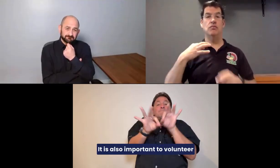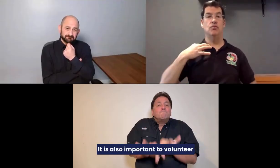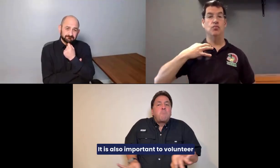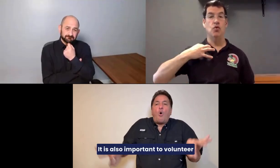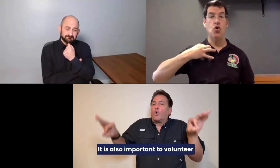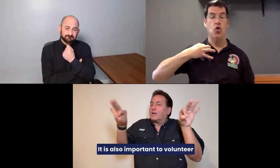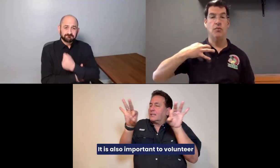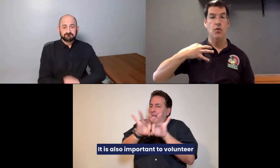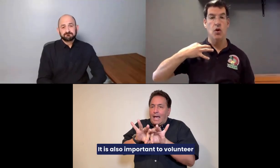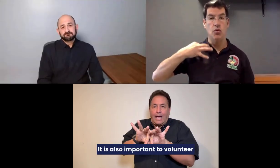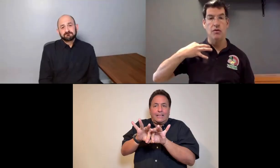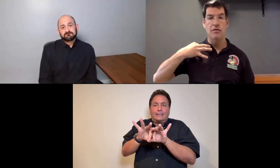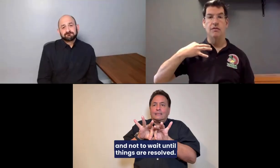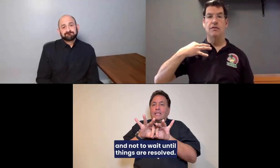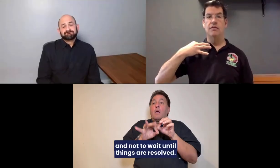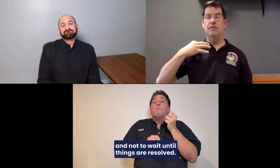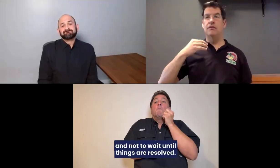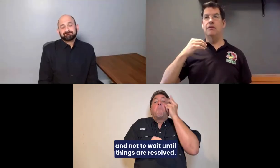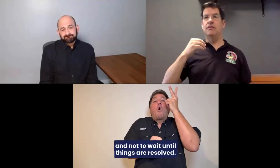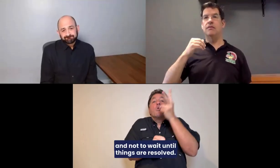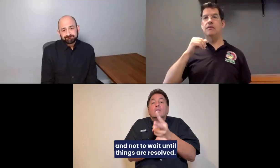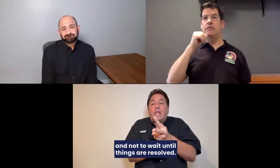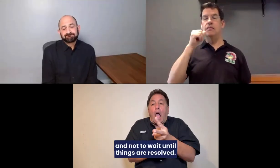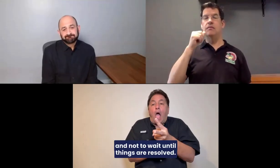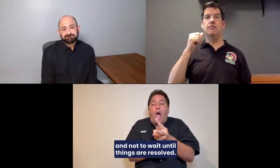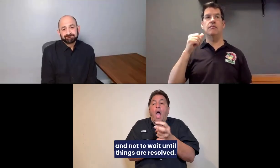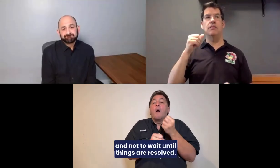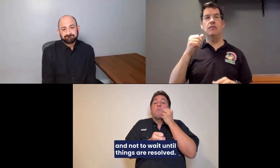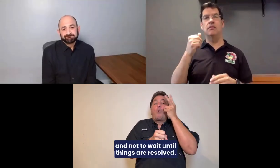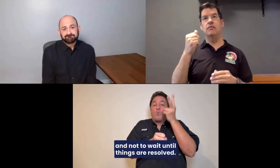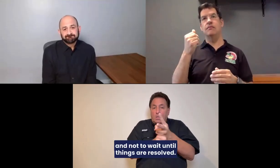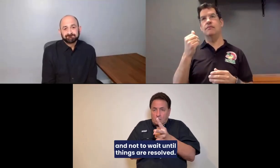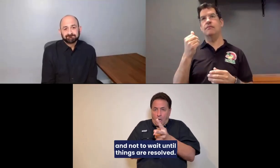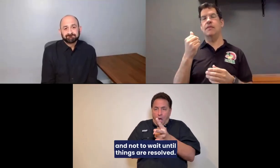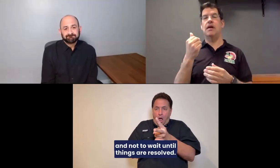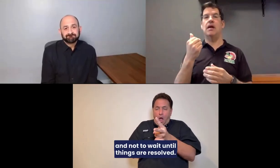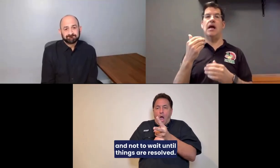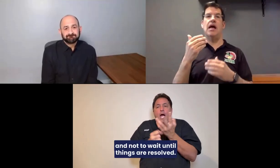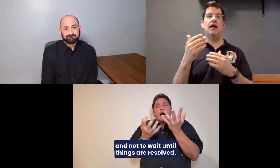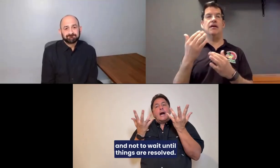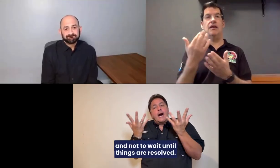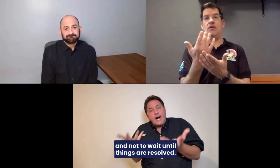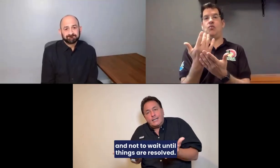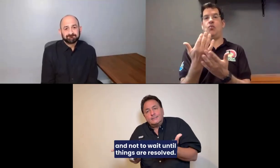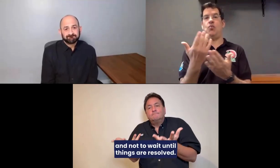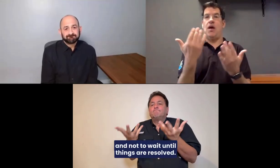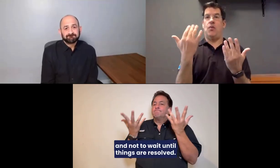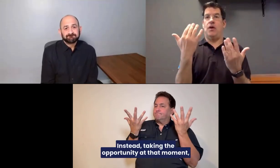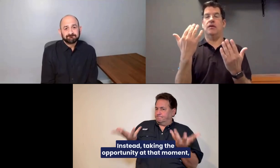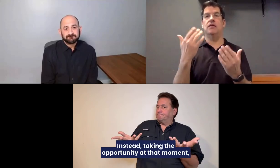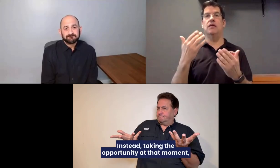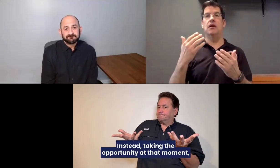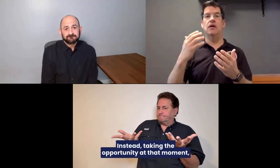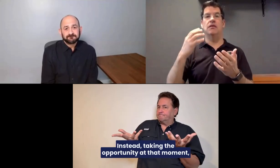to, to volunteer and not to wait until things are resolved. Instead, taking the